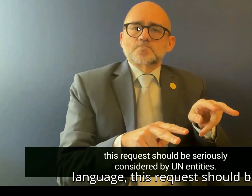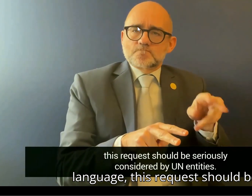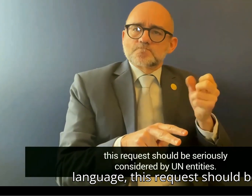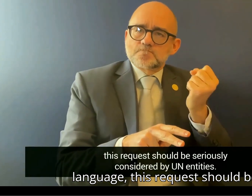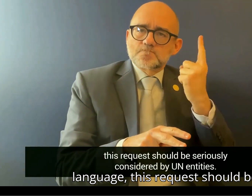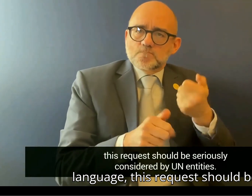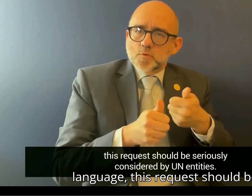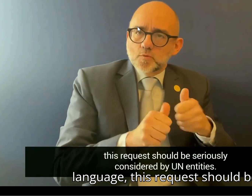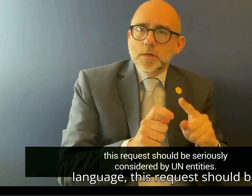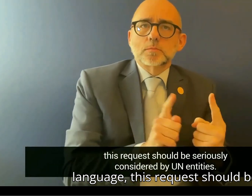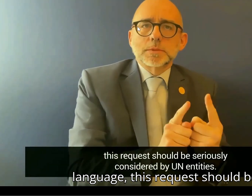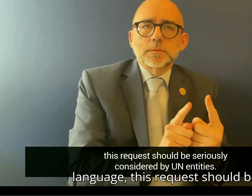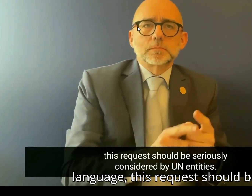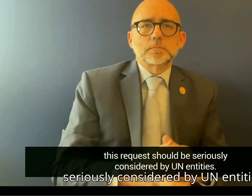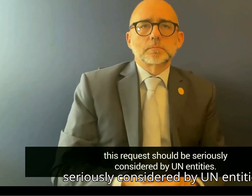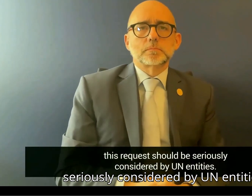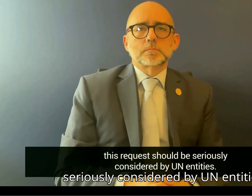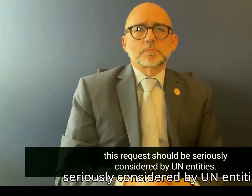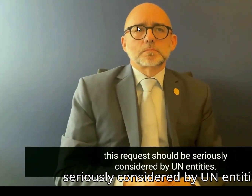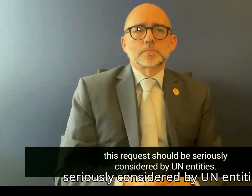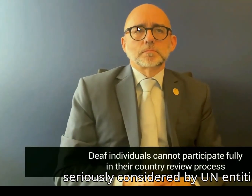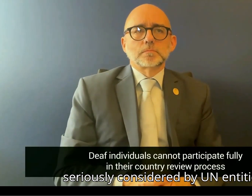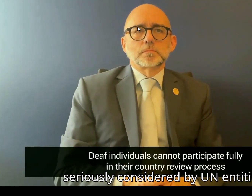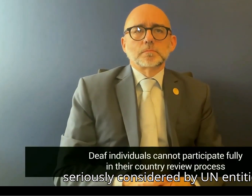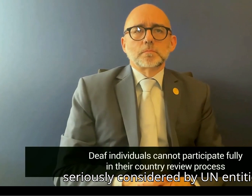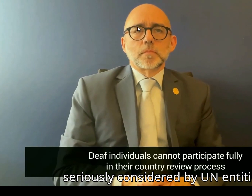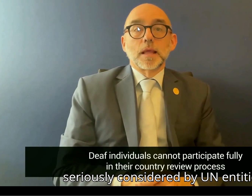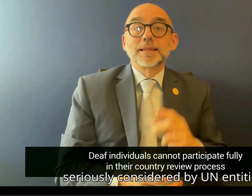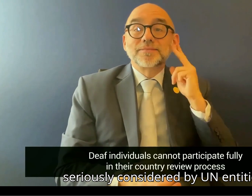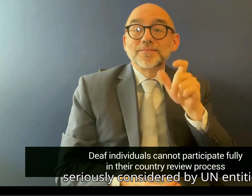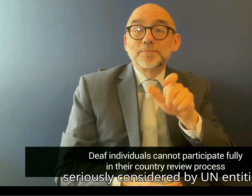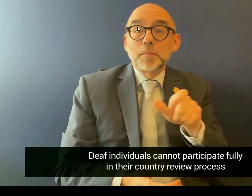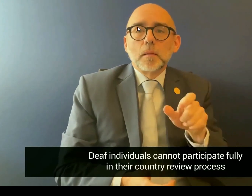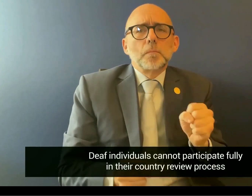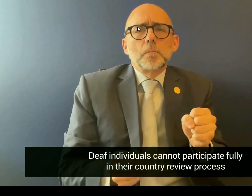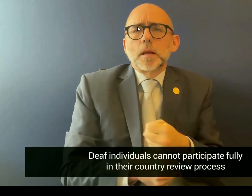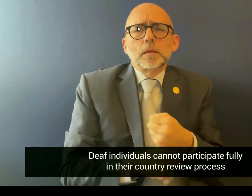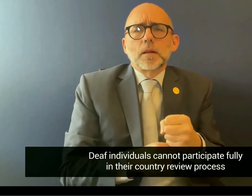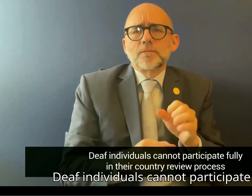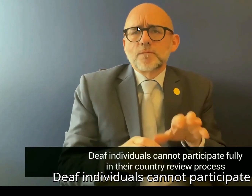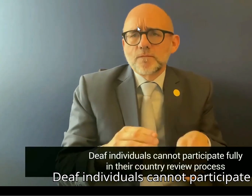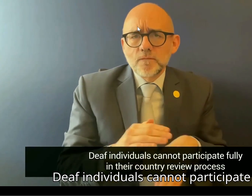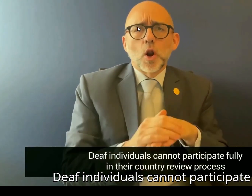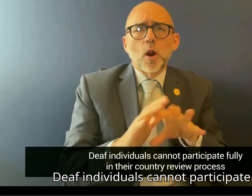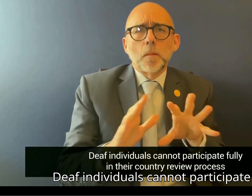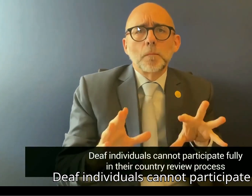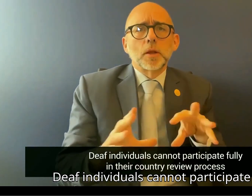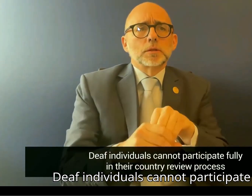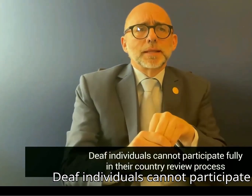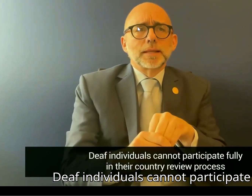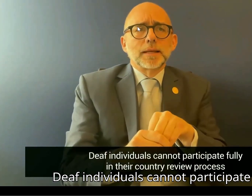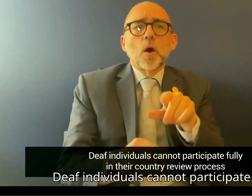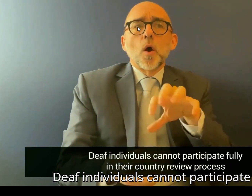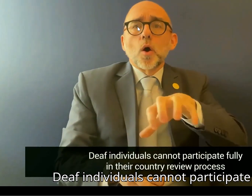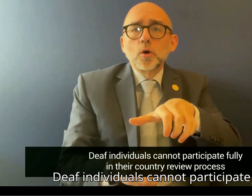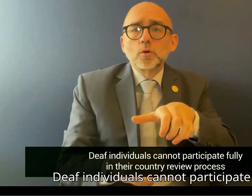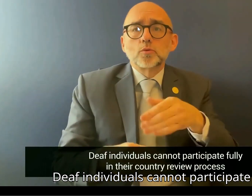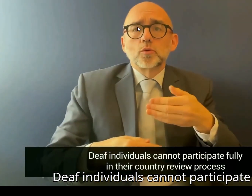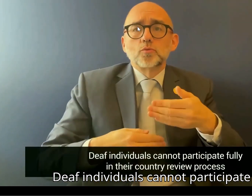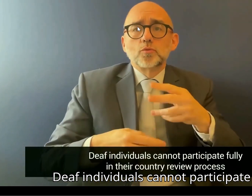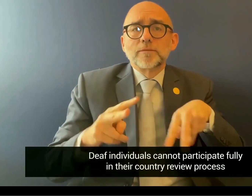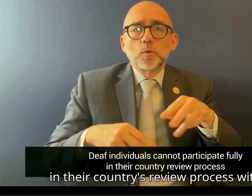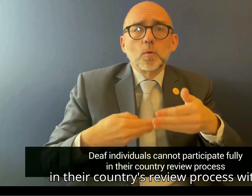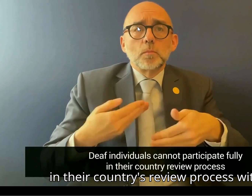language, this request should be seriously considered by UN entities. Deaf individuals cannot